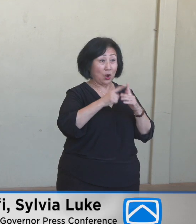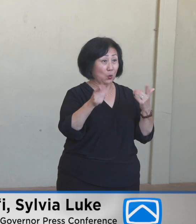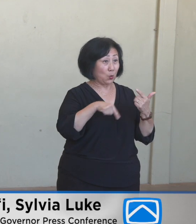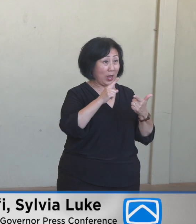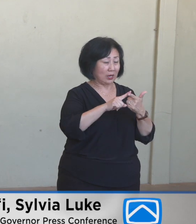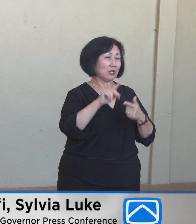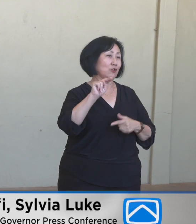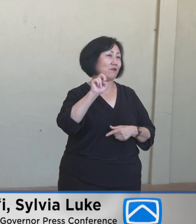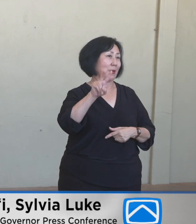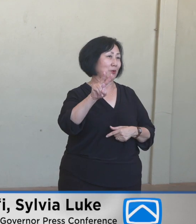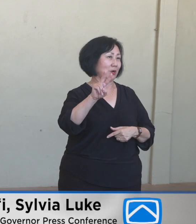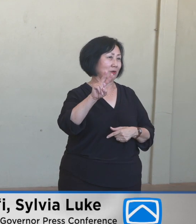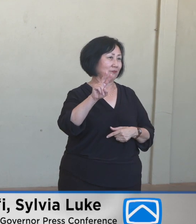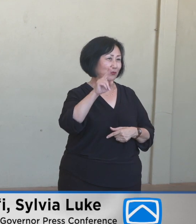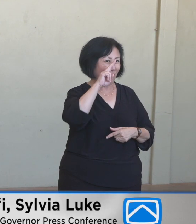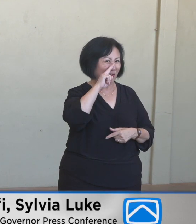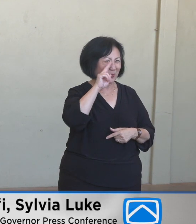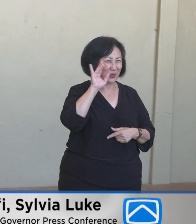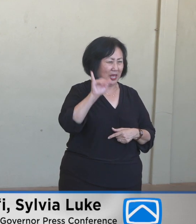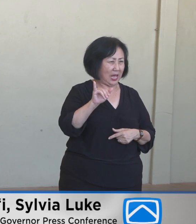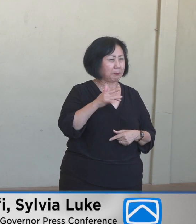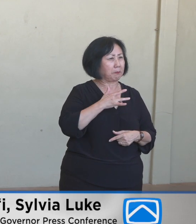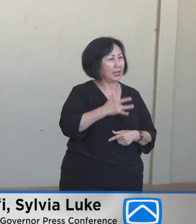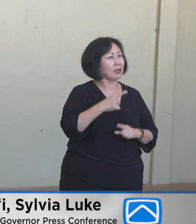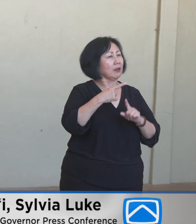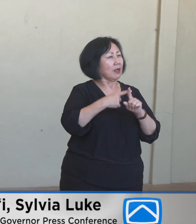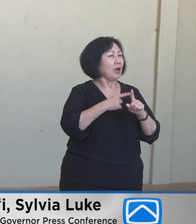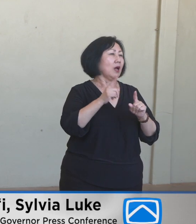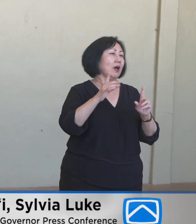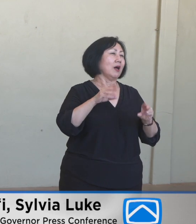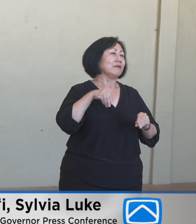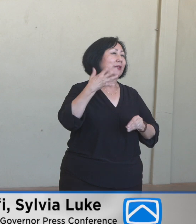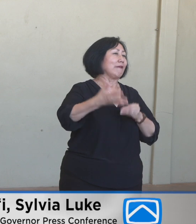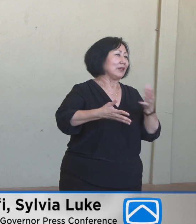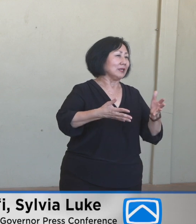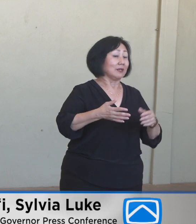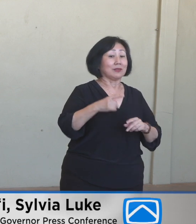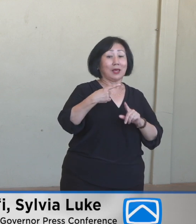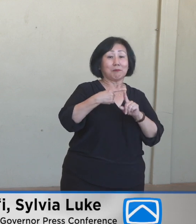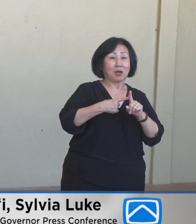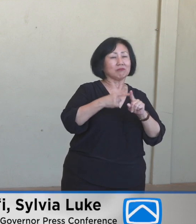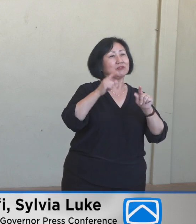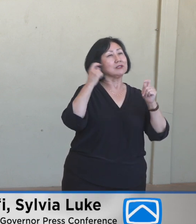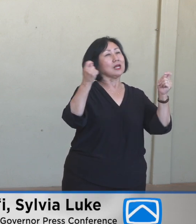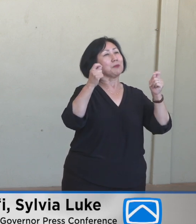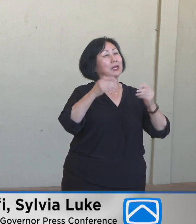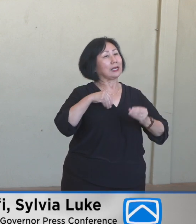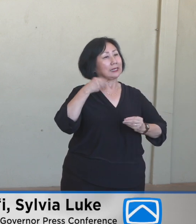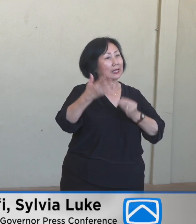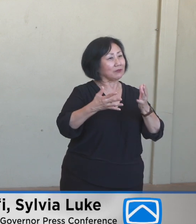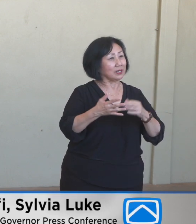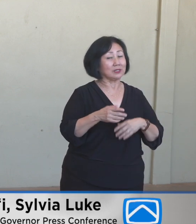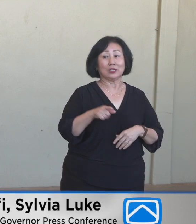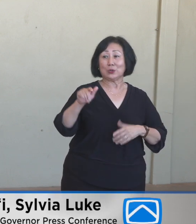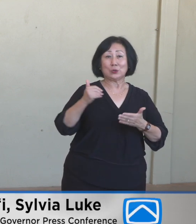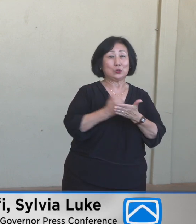November. November is generally the month of giving, and with the month of giving, with this